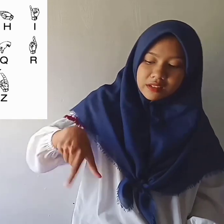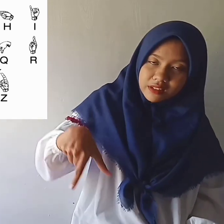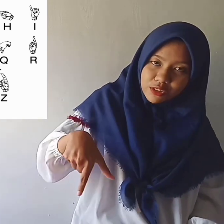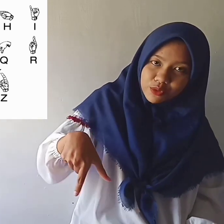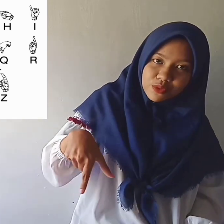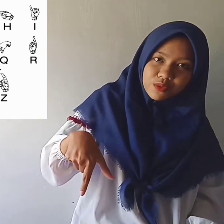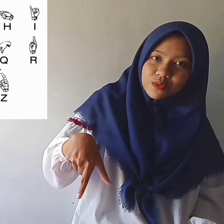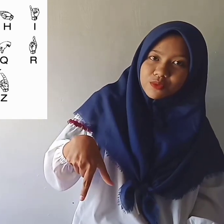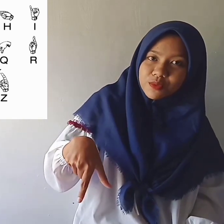Q,